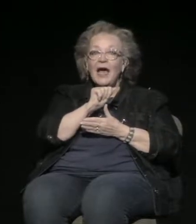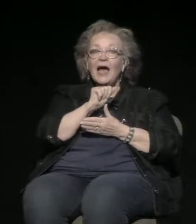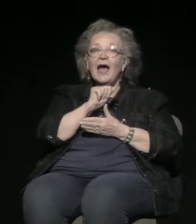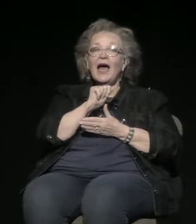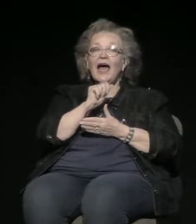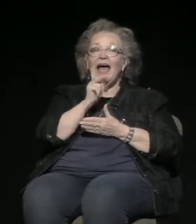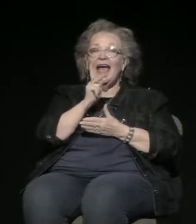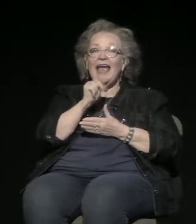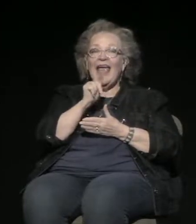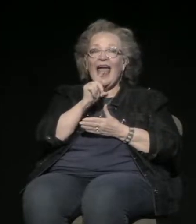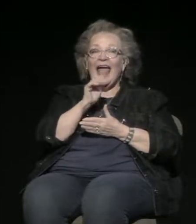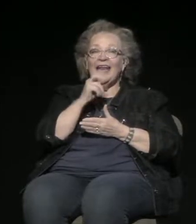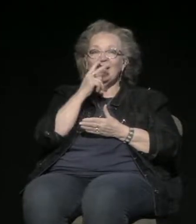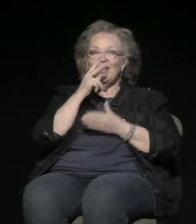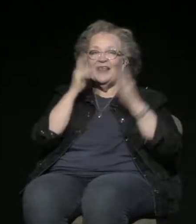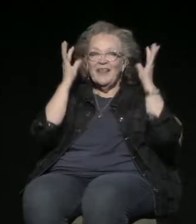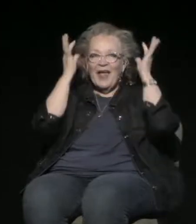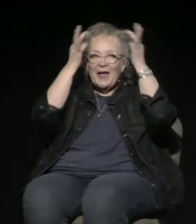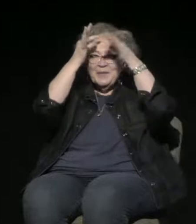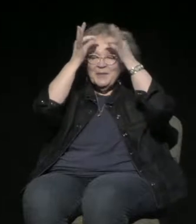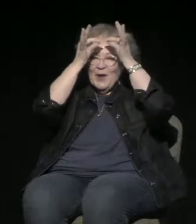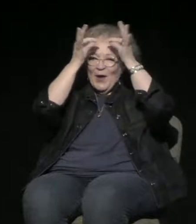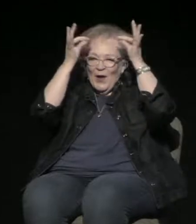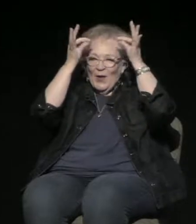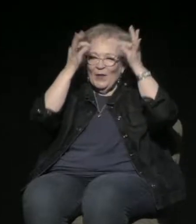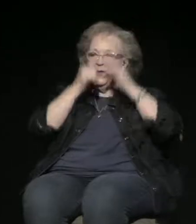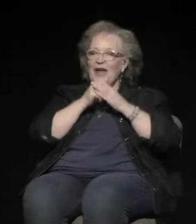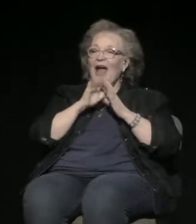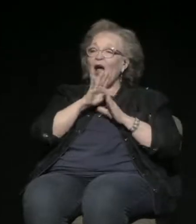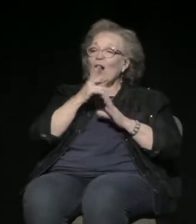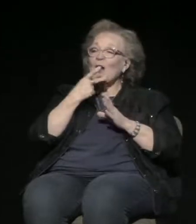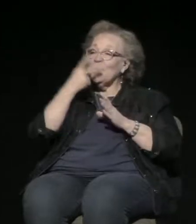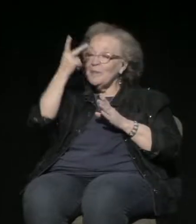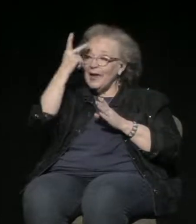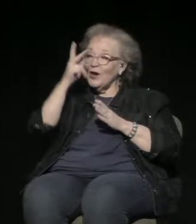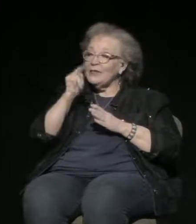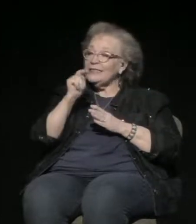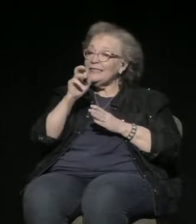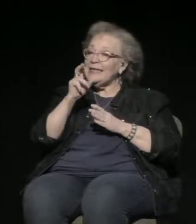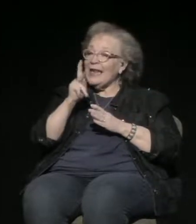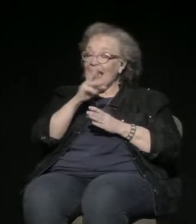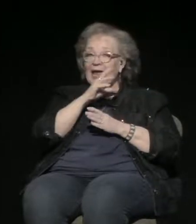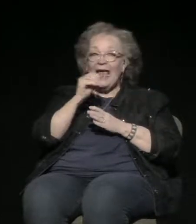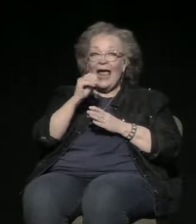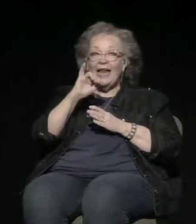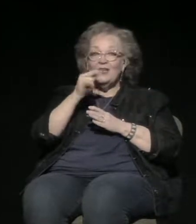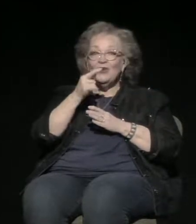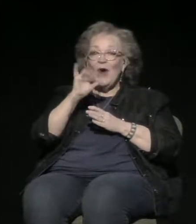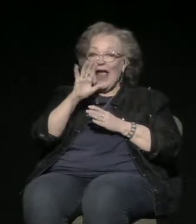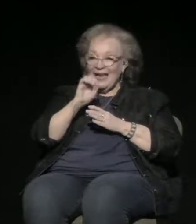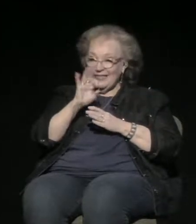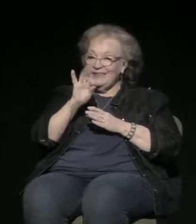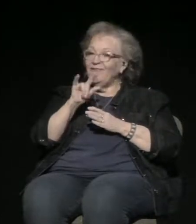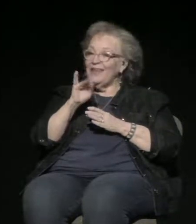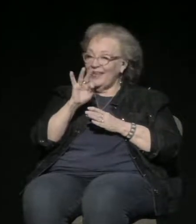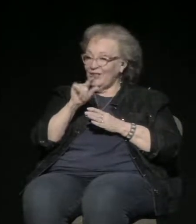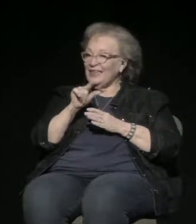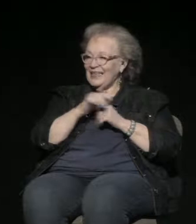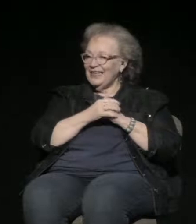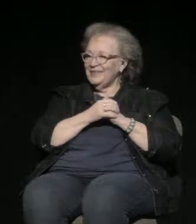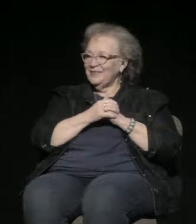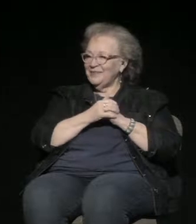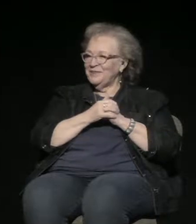Look at that sweet little bow Her parents are Nick and Grace Fielding And they